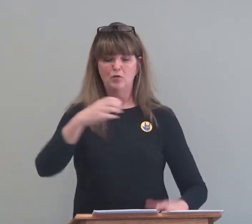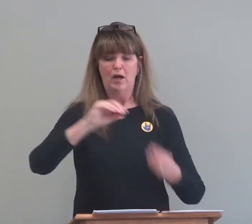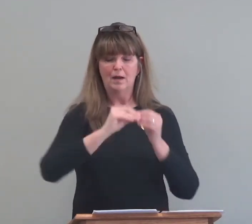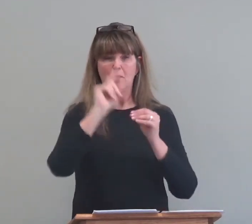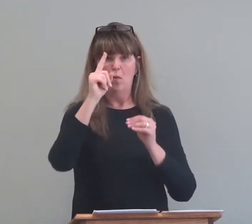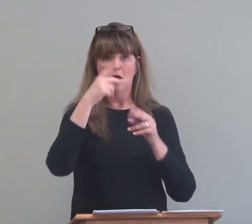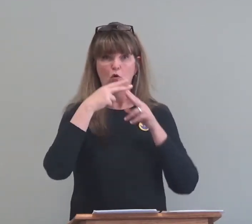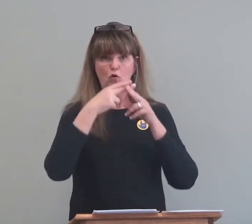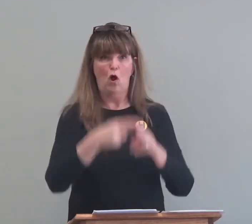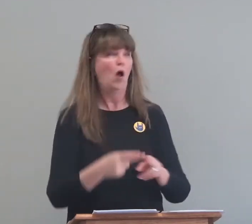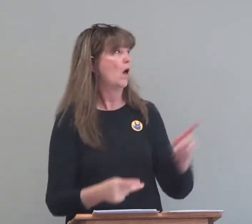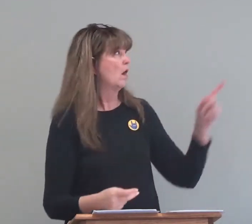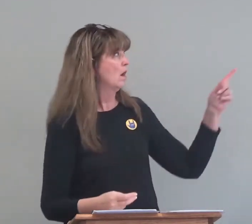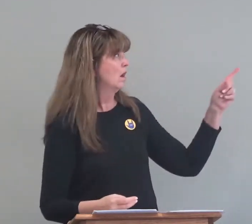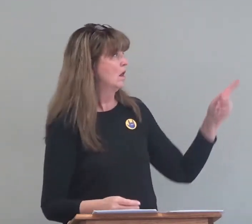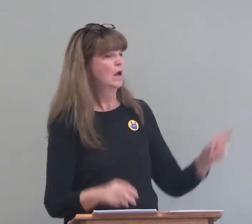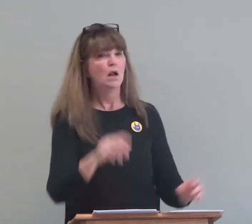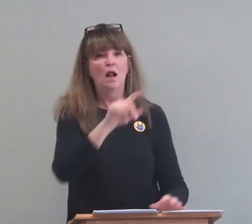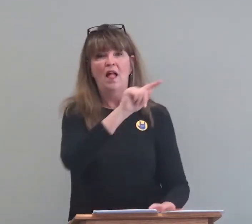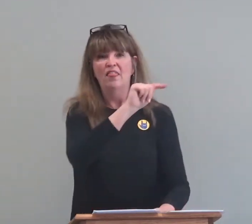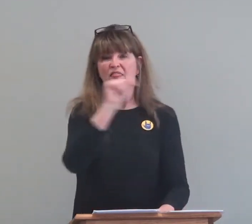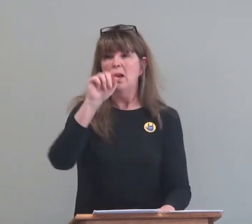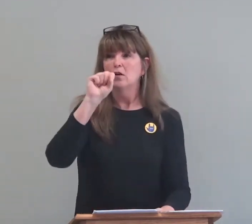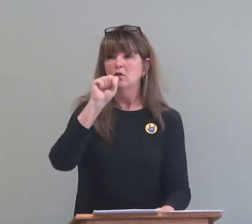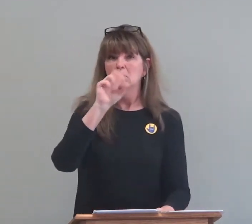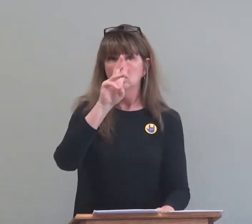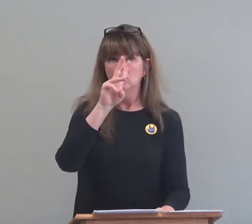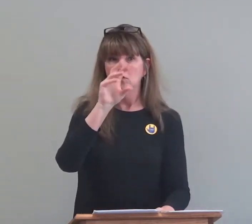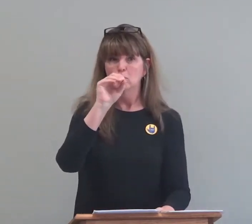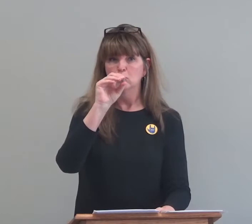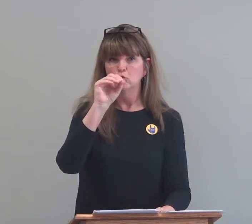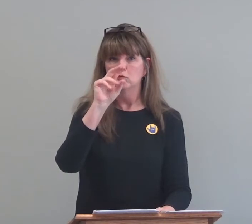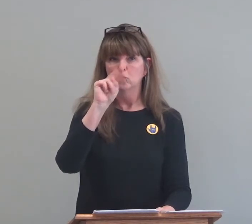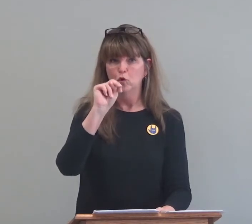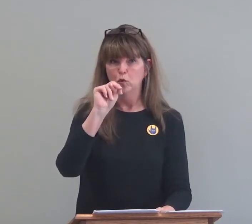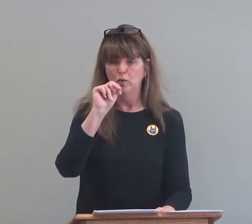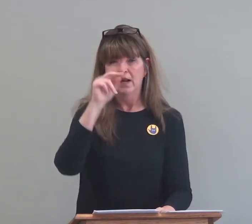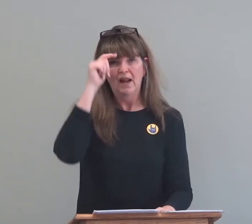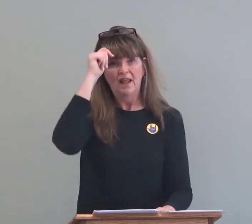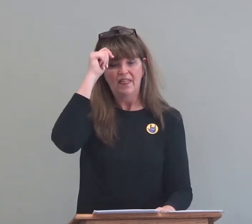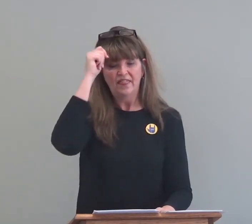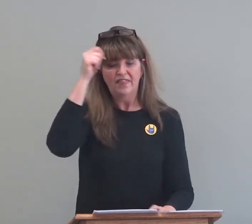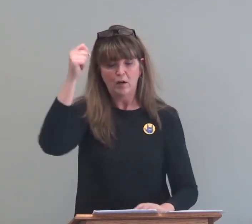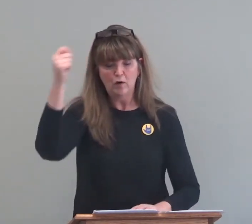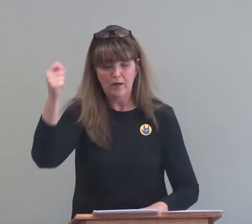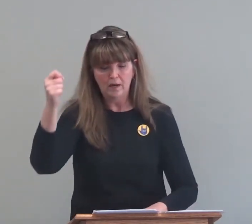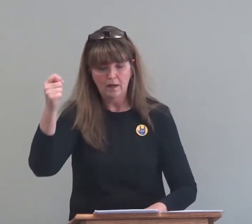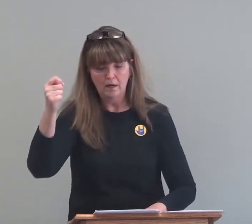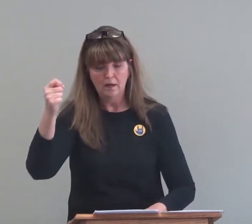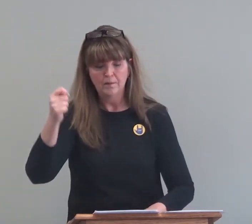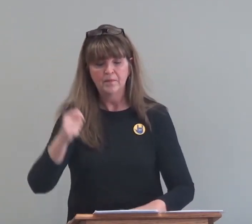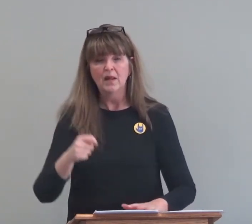with all kinds of objections, and objective number one is known as the swoon theory.